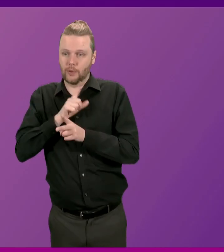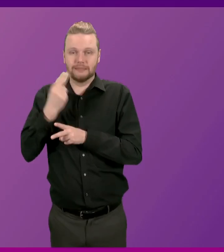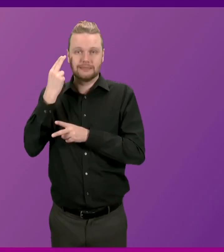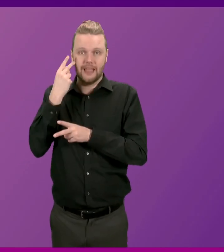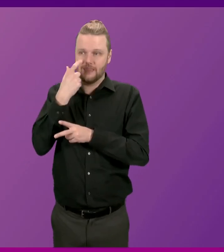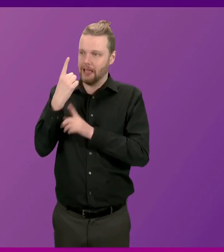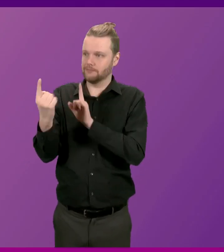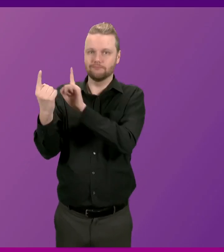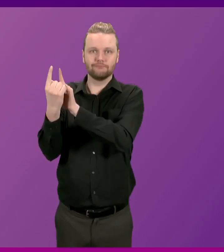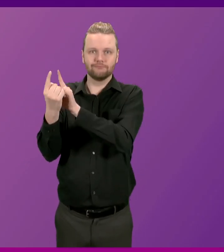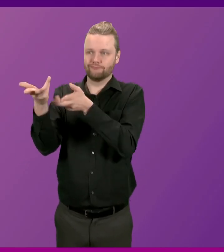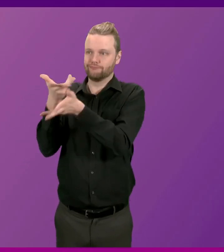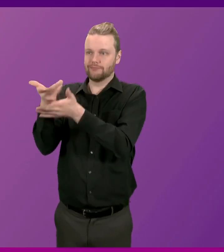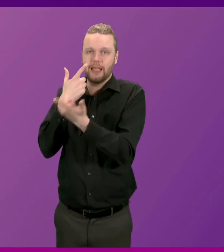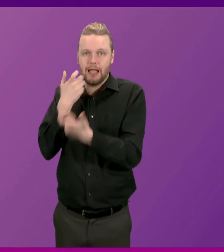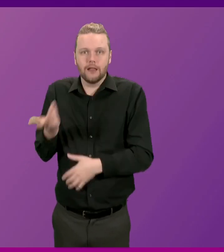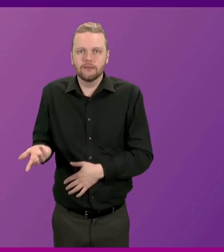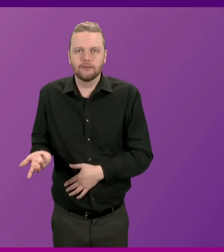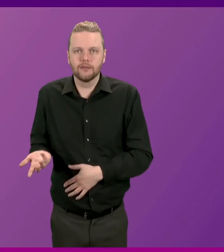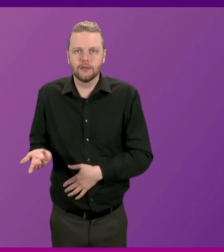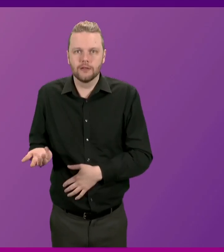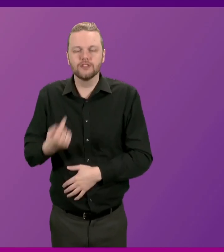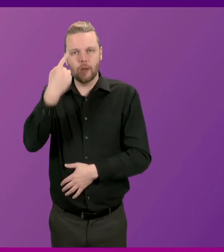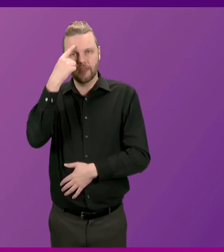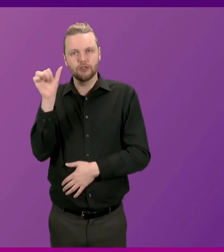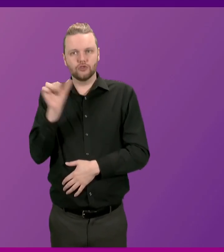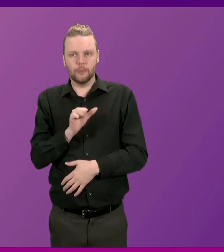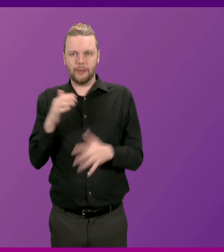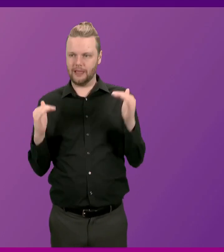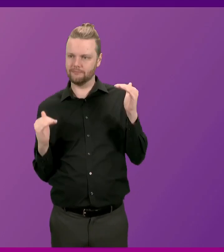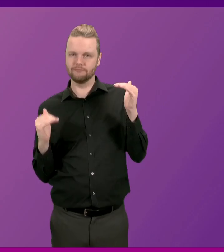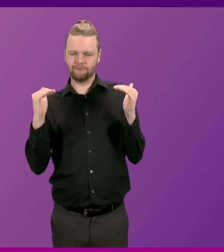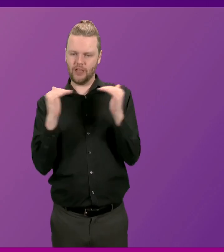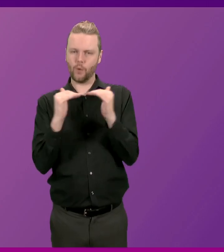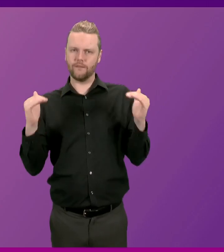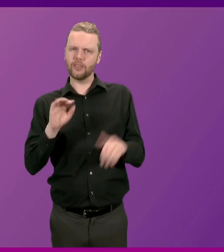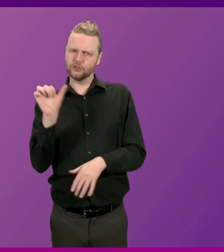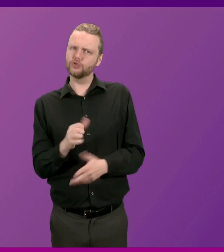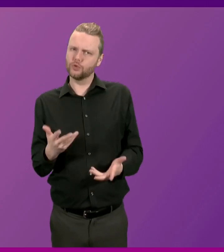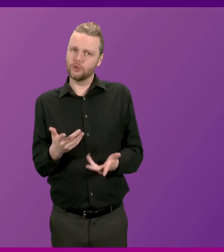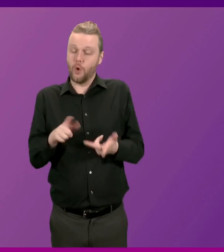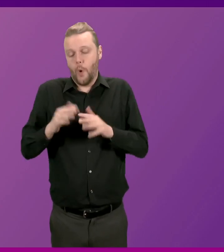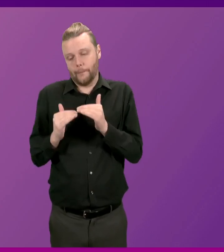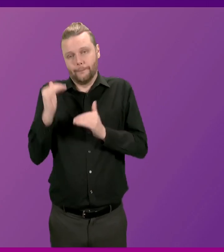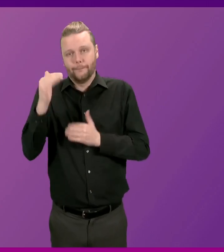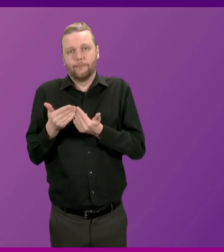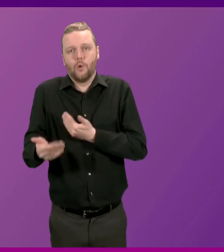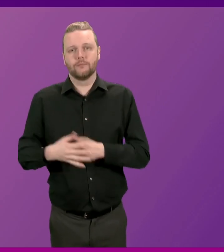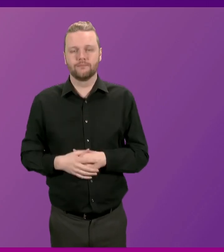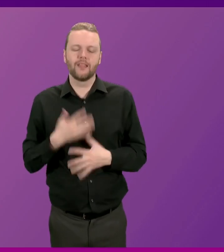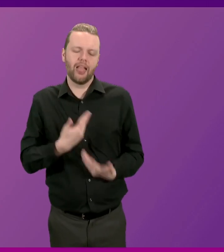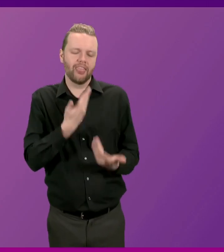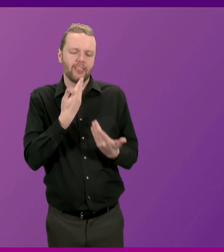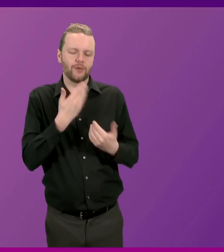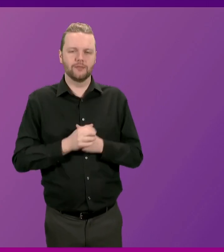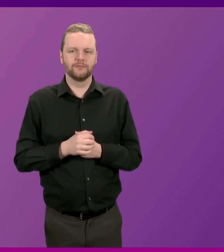to deaf services. So we think there should be at least the equivalent amount. If not more. Thank you. So